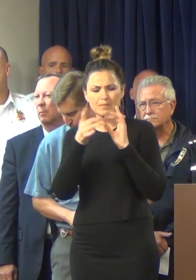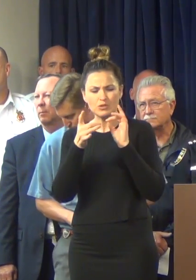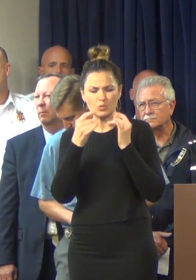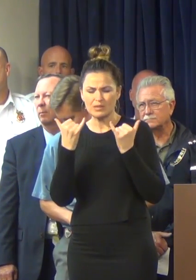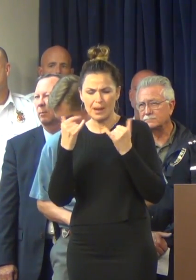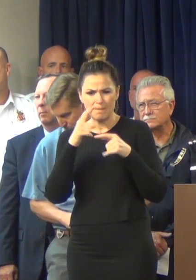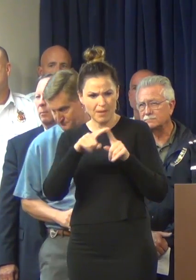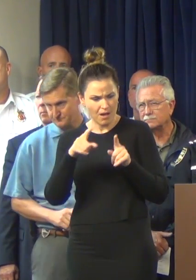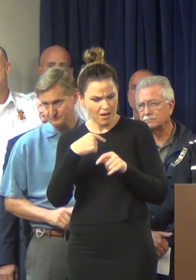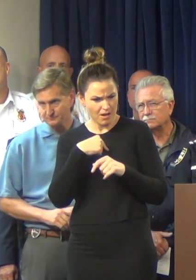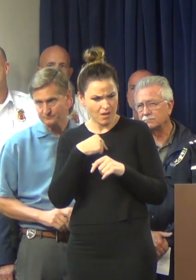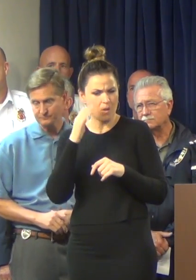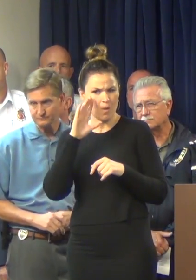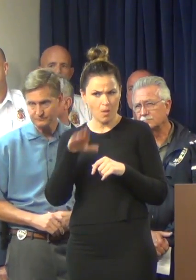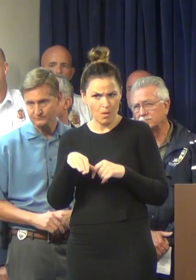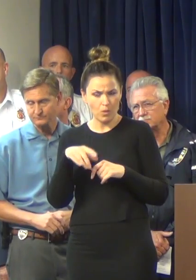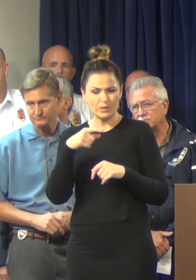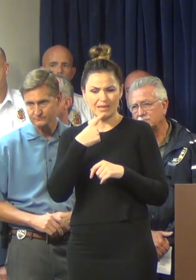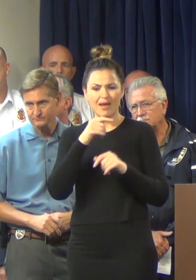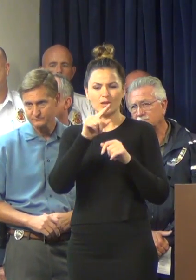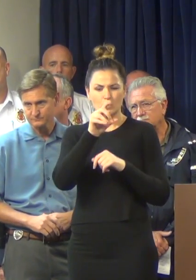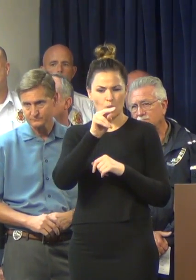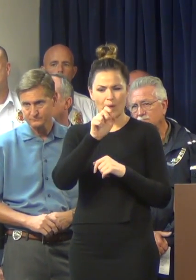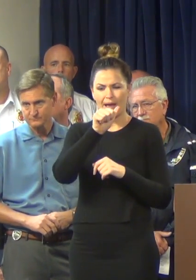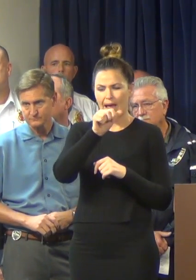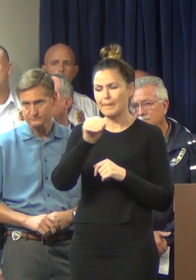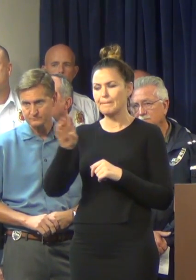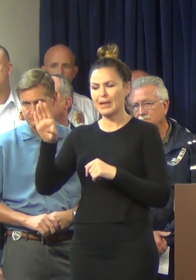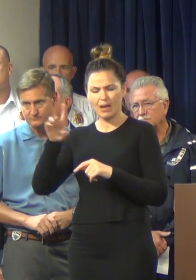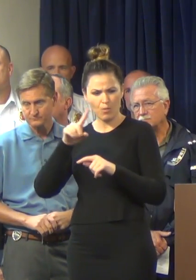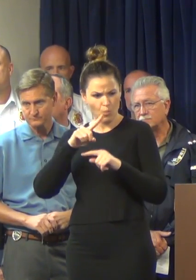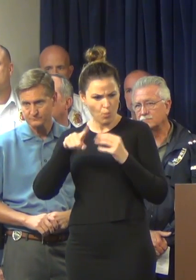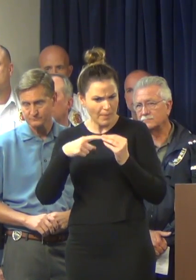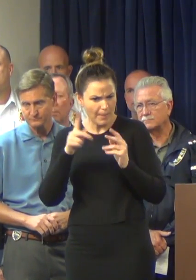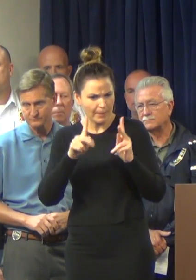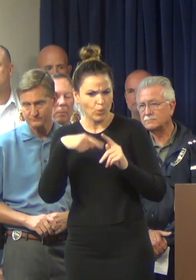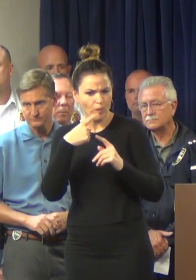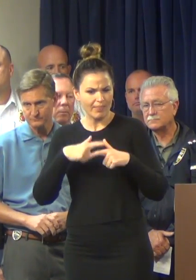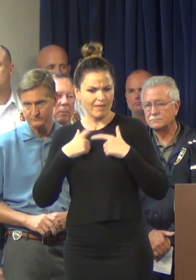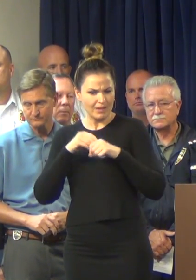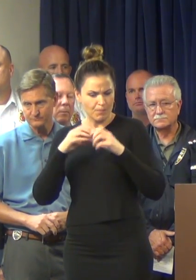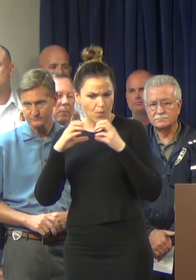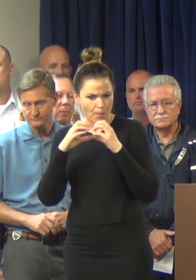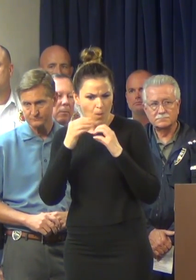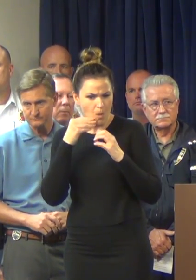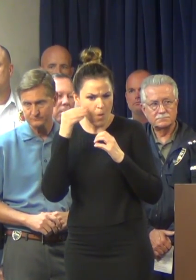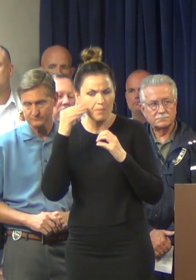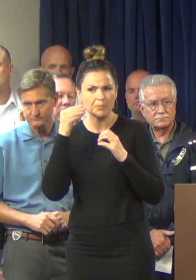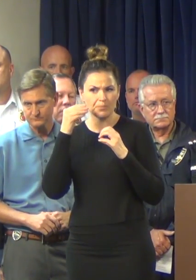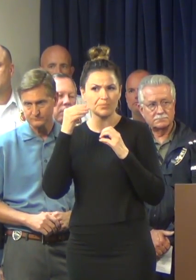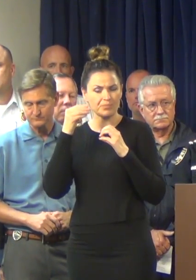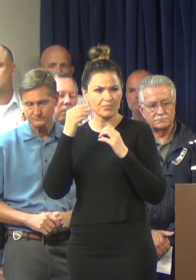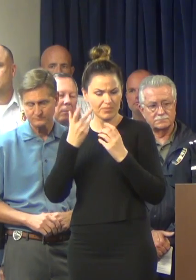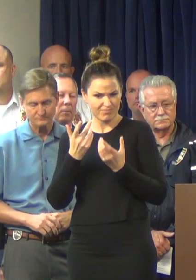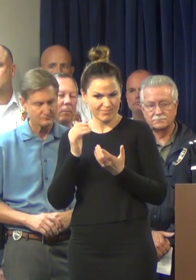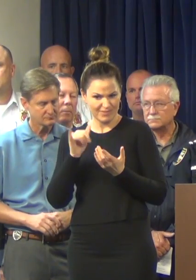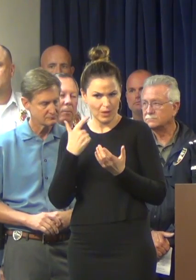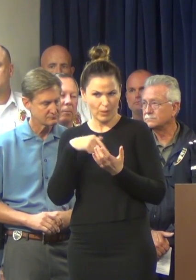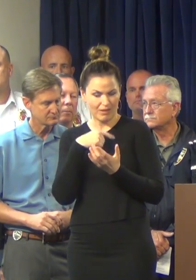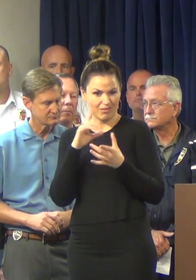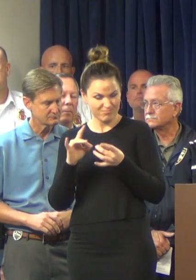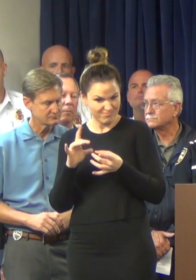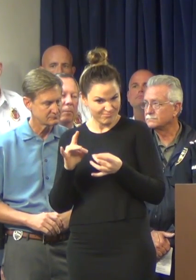today, but I know we distinguished A and B, but what about folks in mobile homes or prefab homes, which is something we talk about in